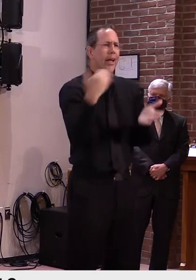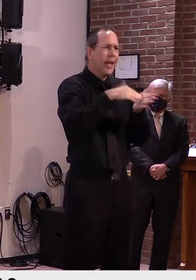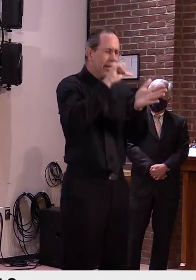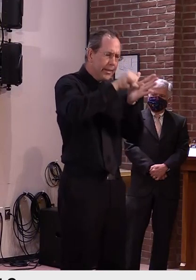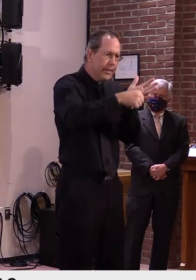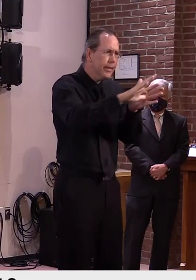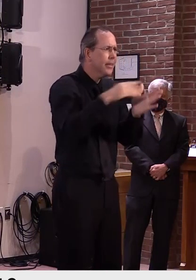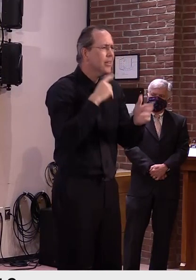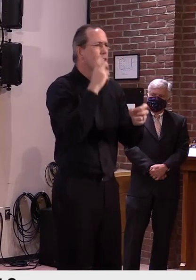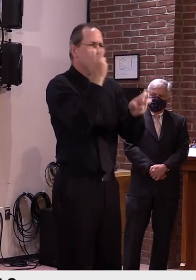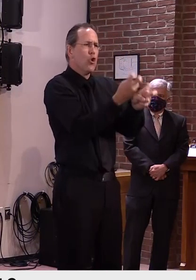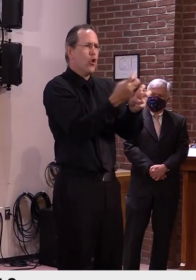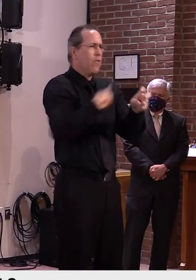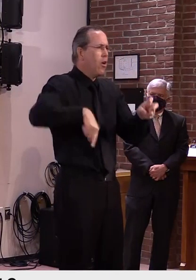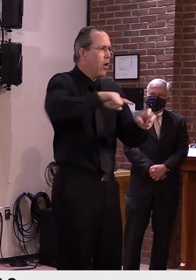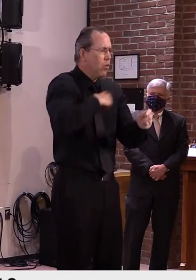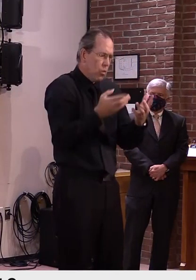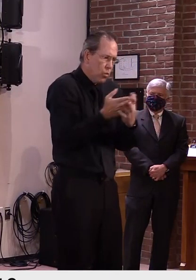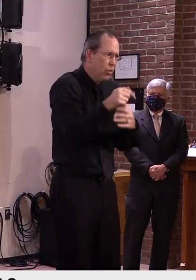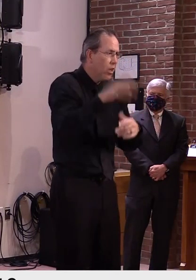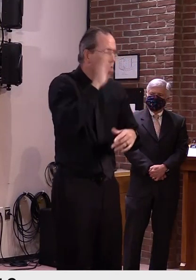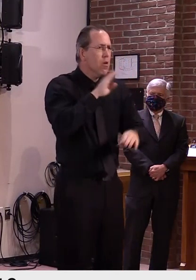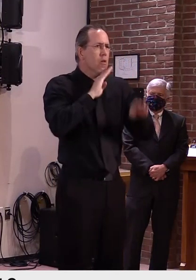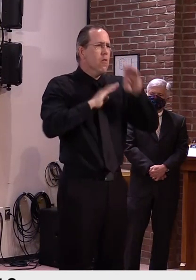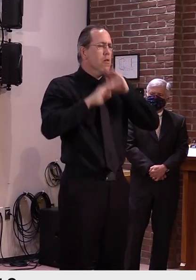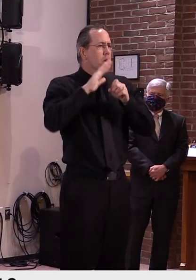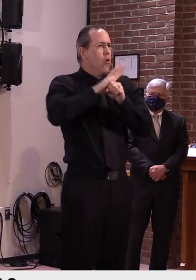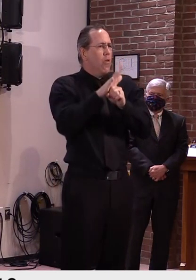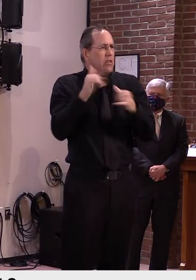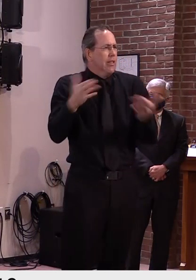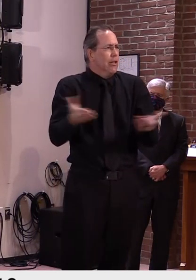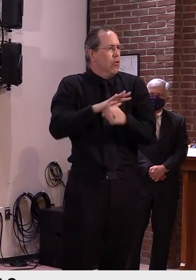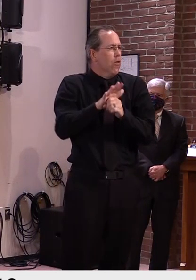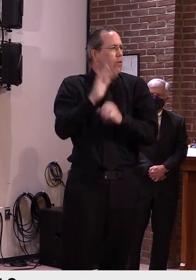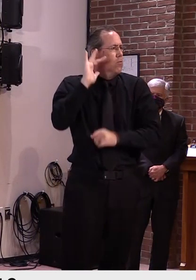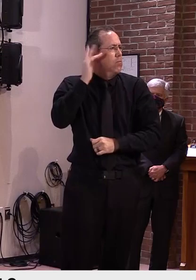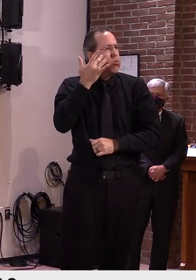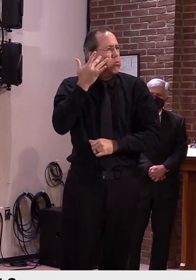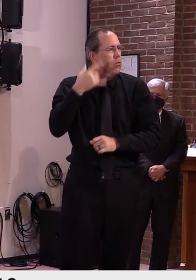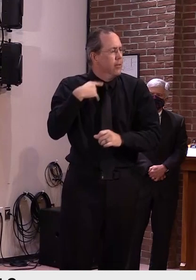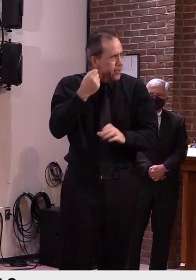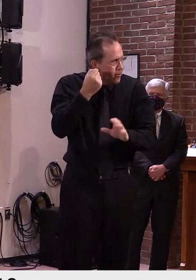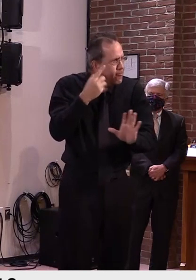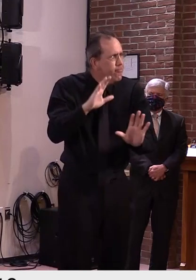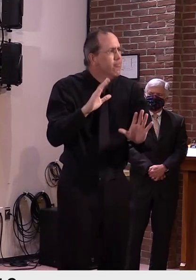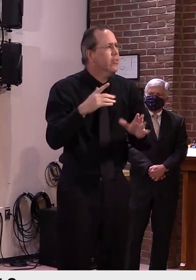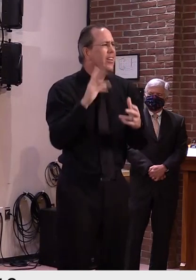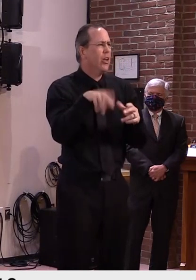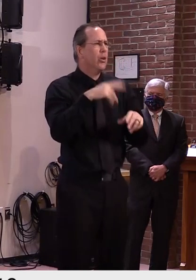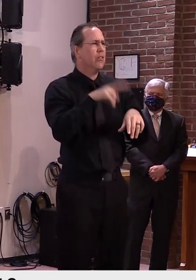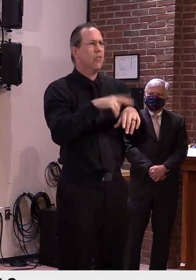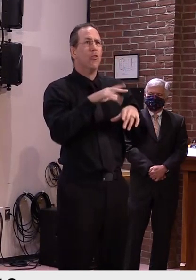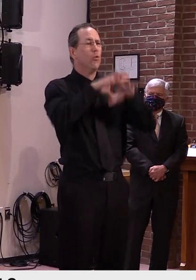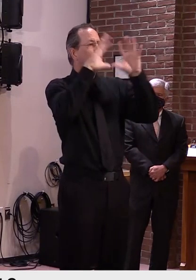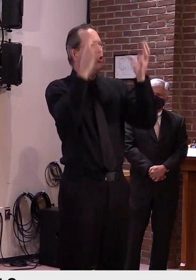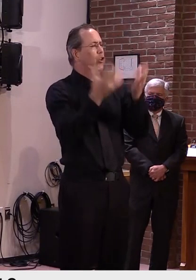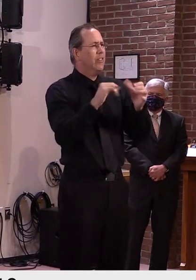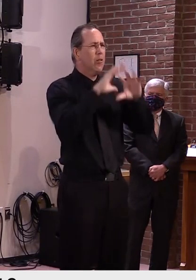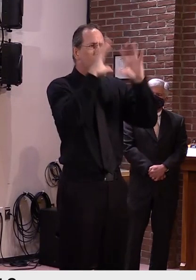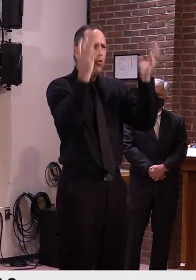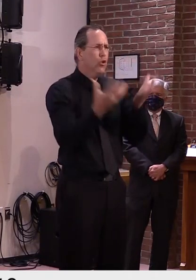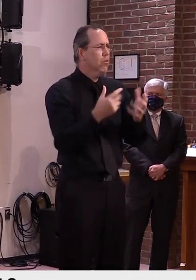with this pandemic, especially with so much going on in the world. But if we stick together, if we